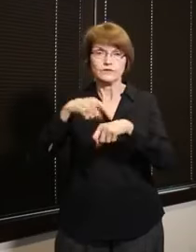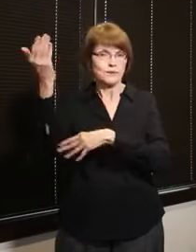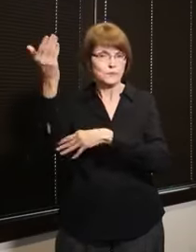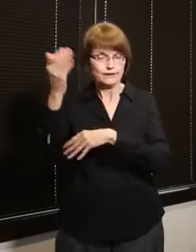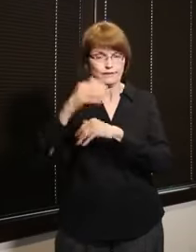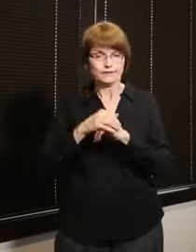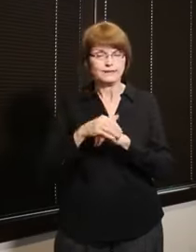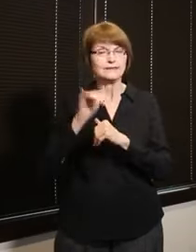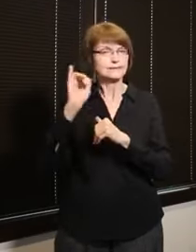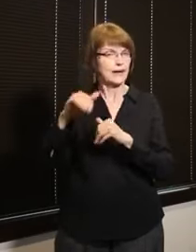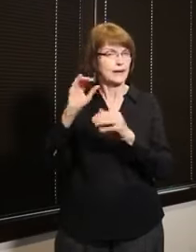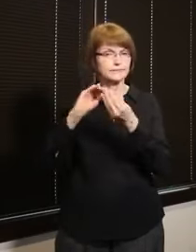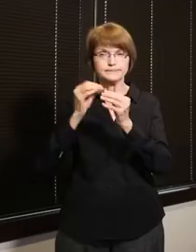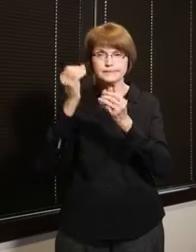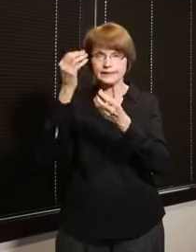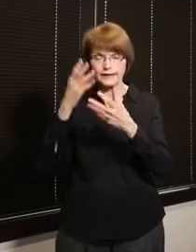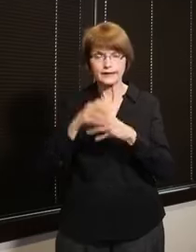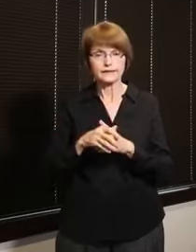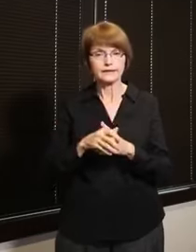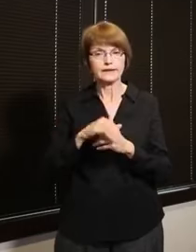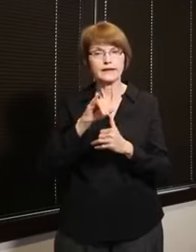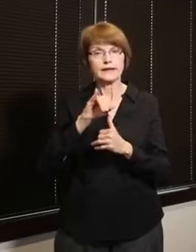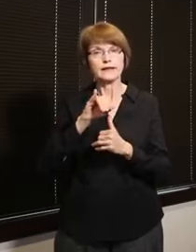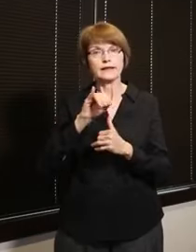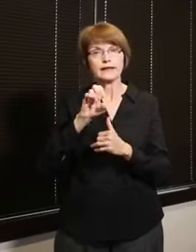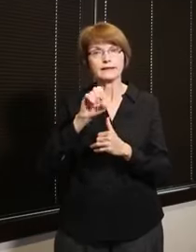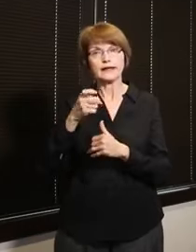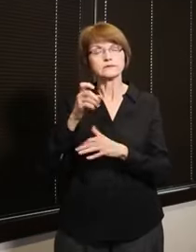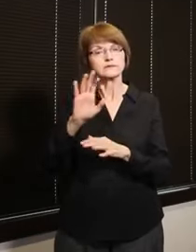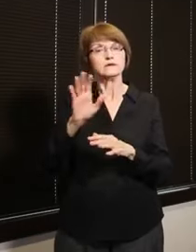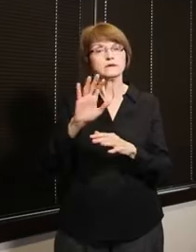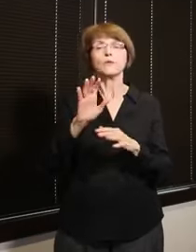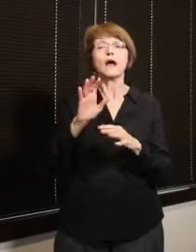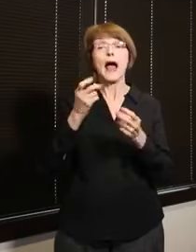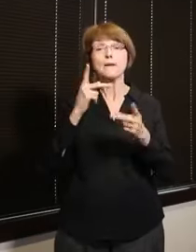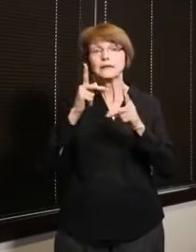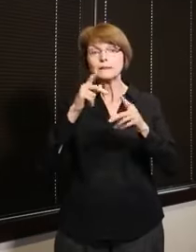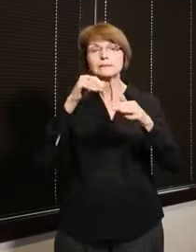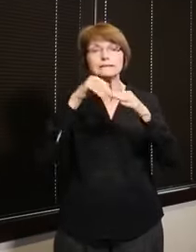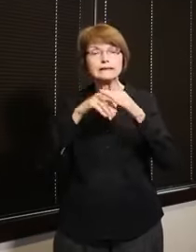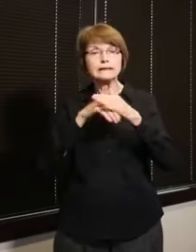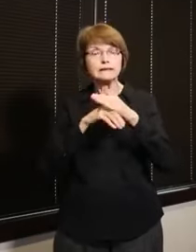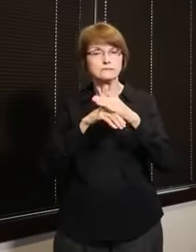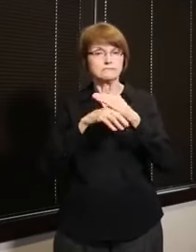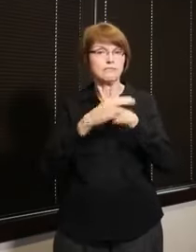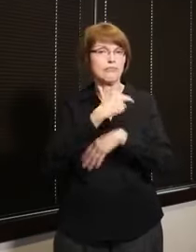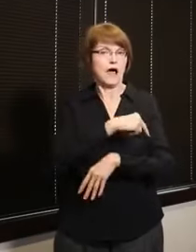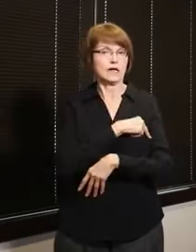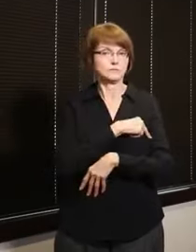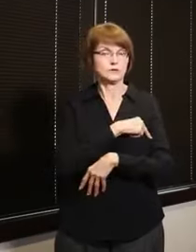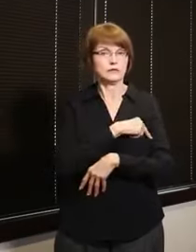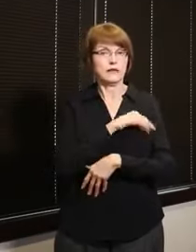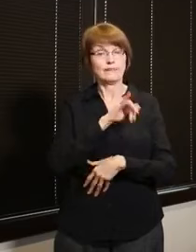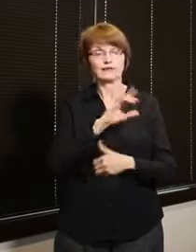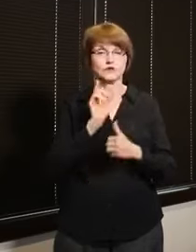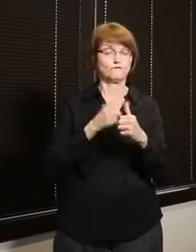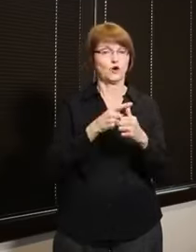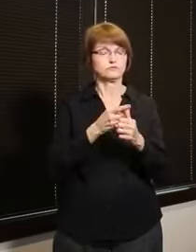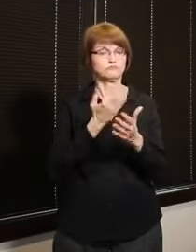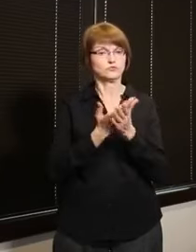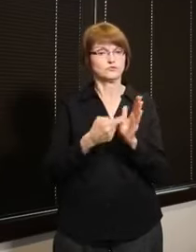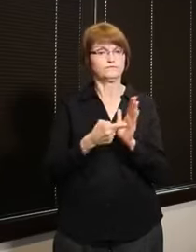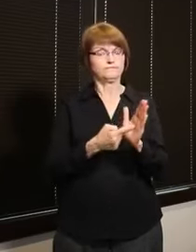be looking at the index or the incidence of admissions, since that's really our earliest indicator,